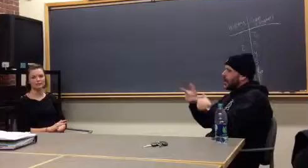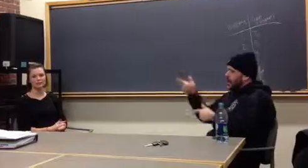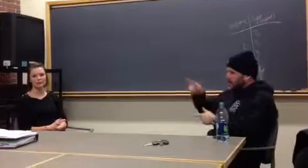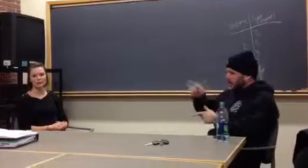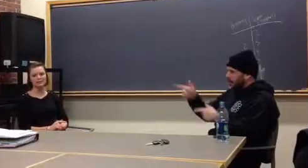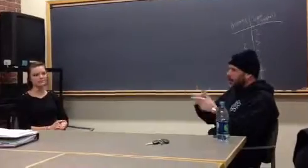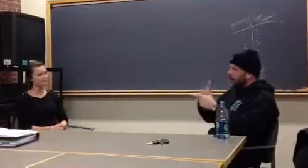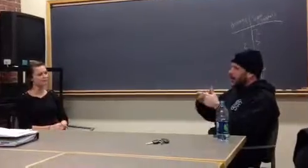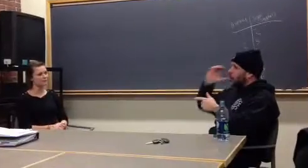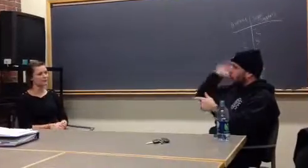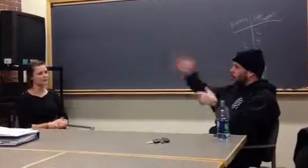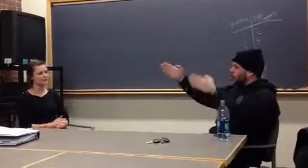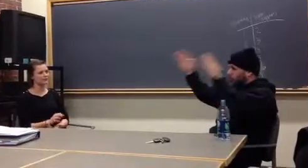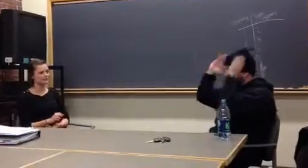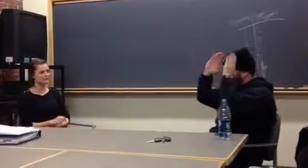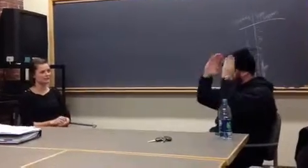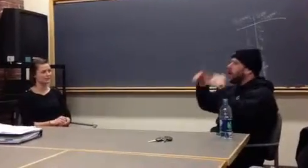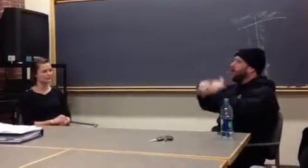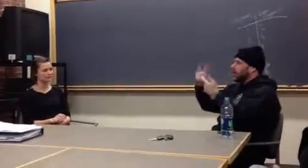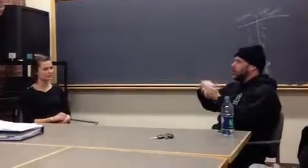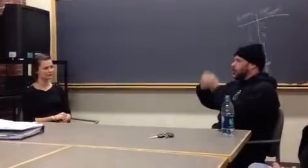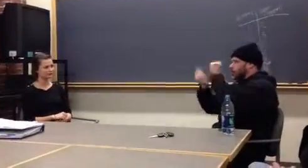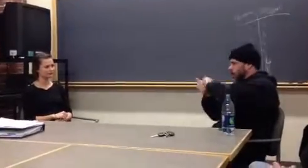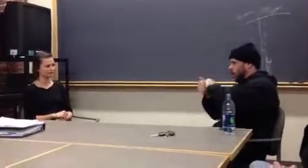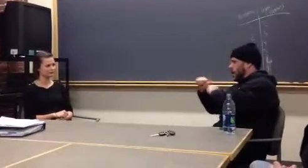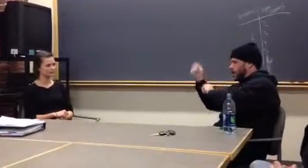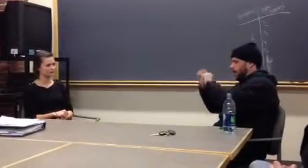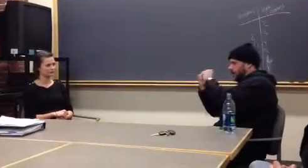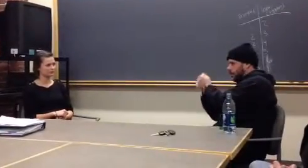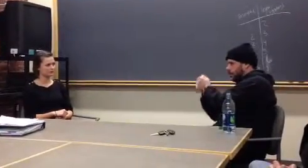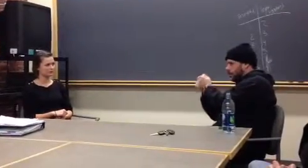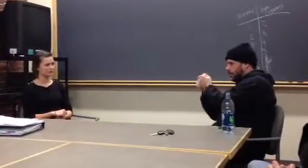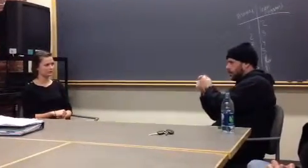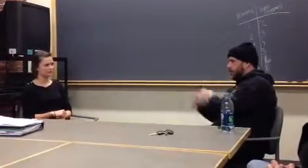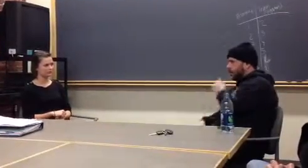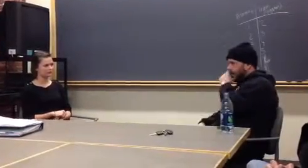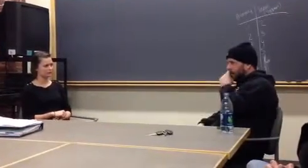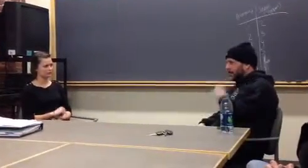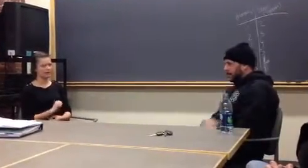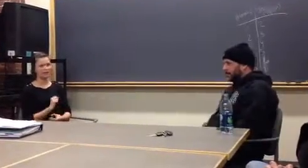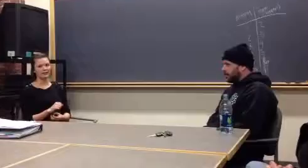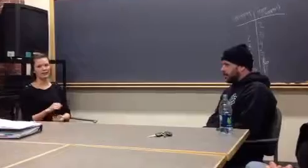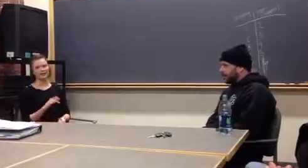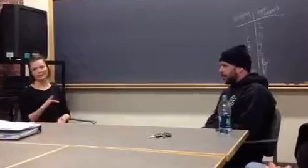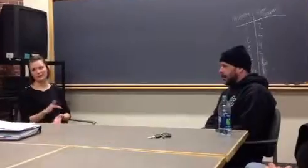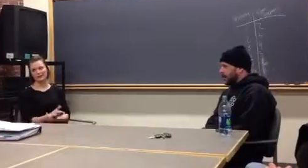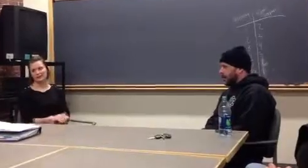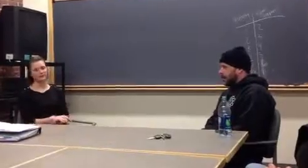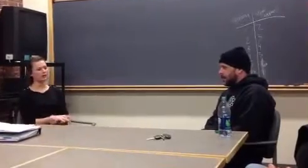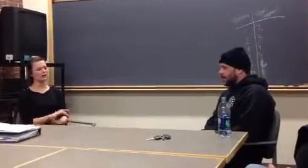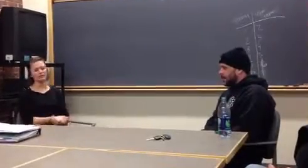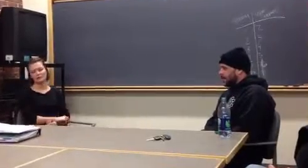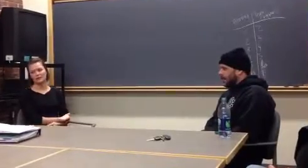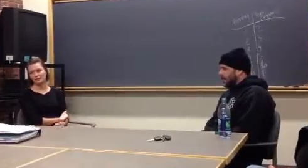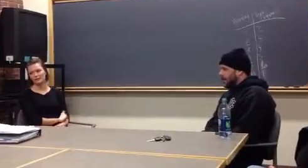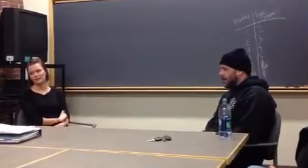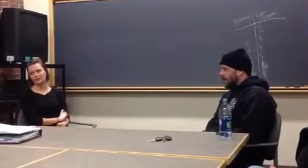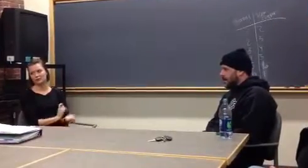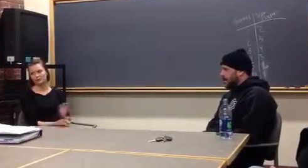If one team drops the ball, the other team can steal it. And then if they take the ball, then they switch